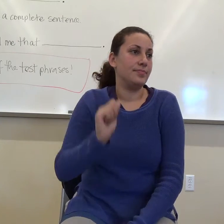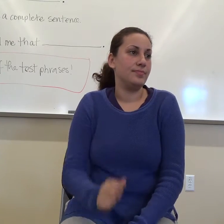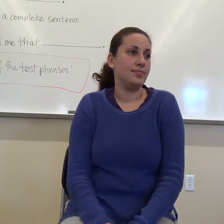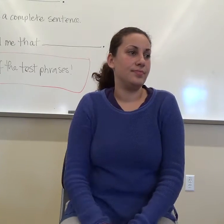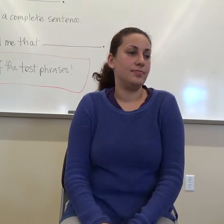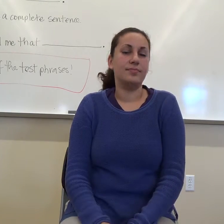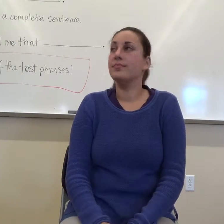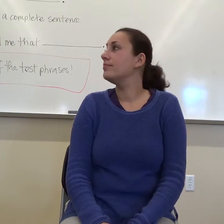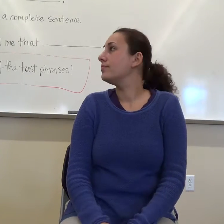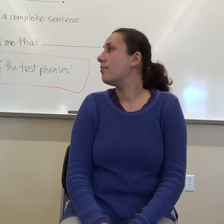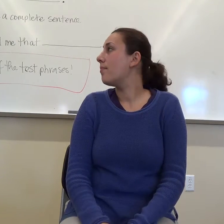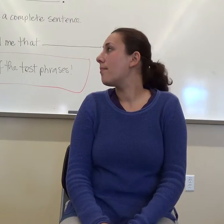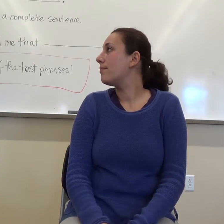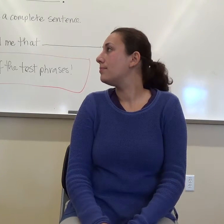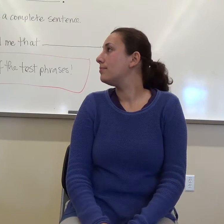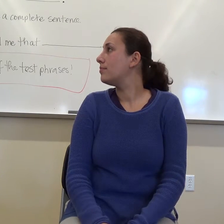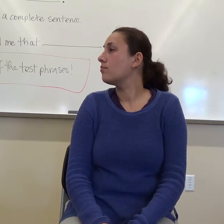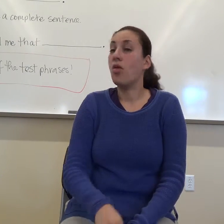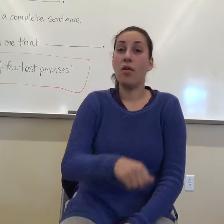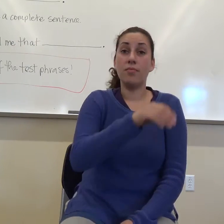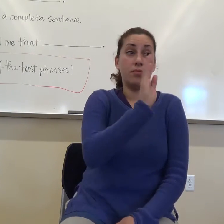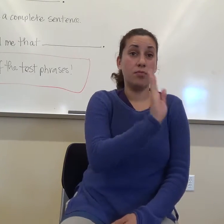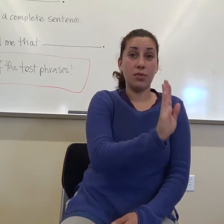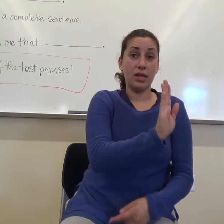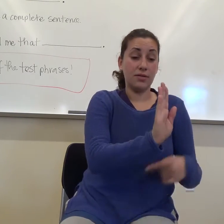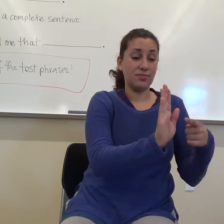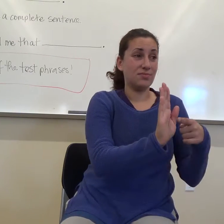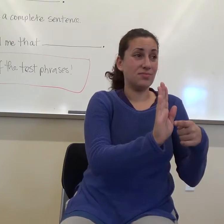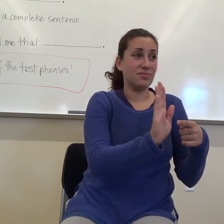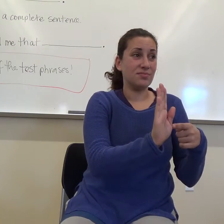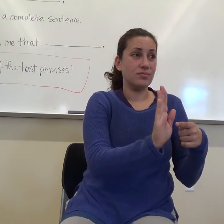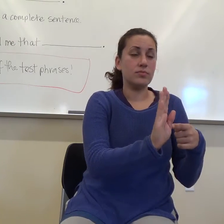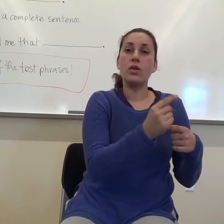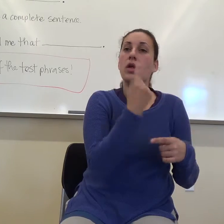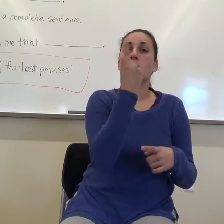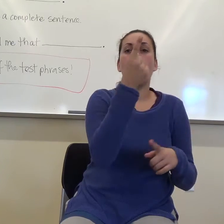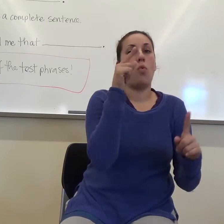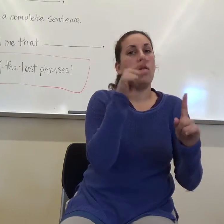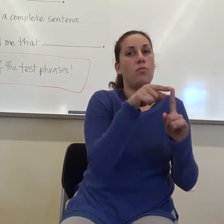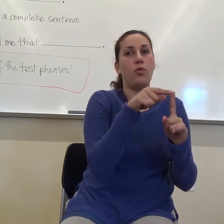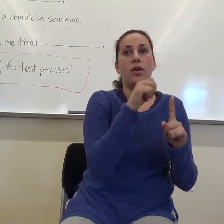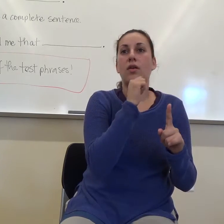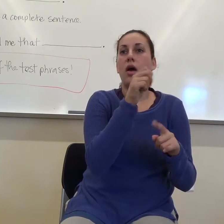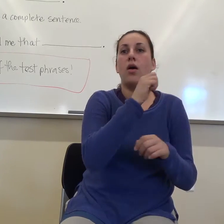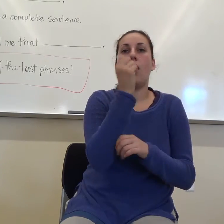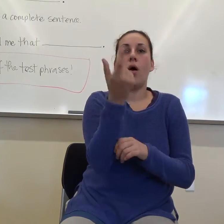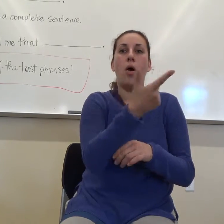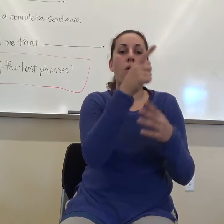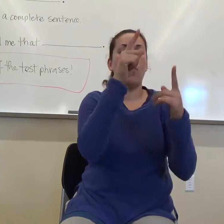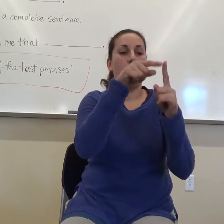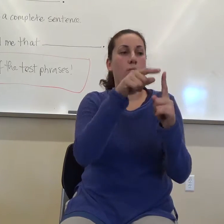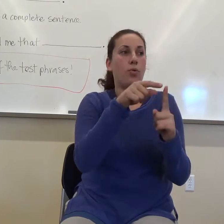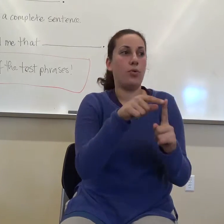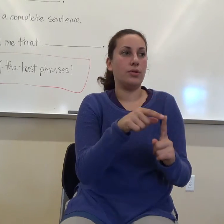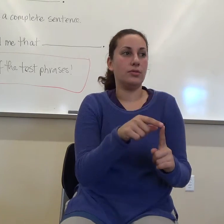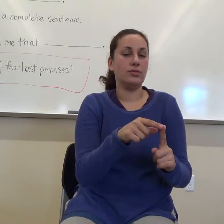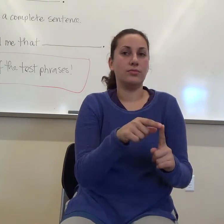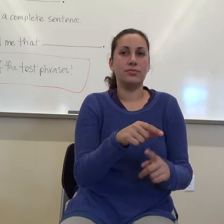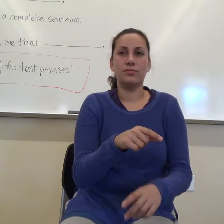Because this is just one of our details, not the main idea. And this, it doesn't say how many people are